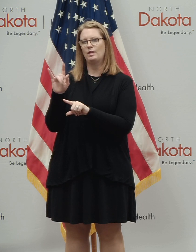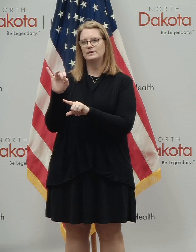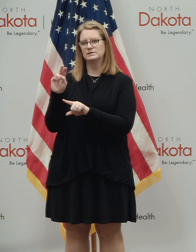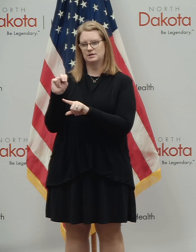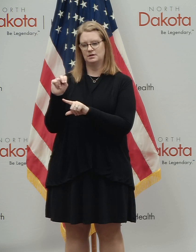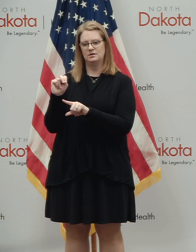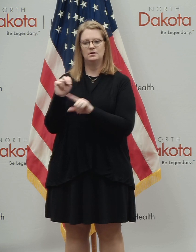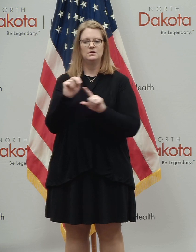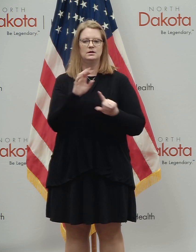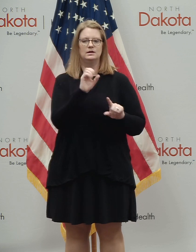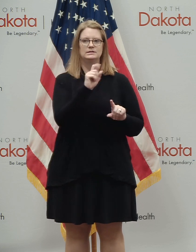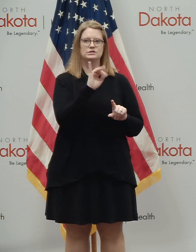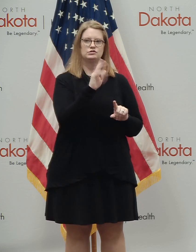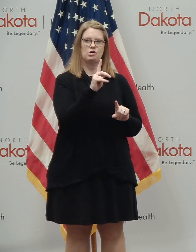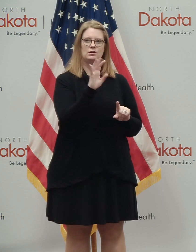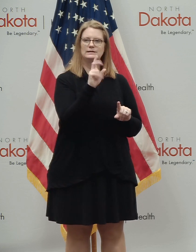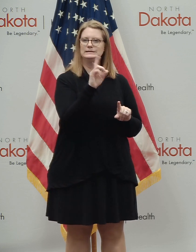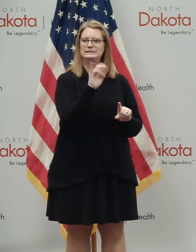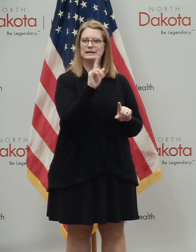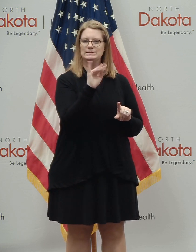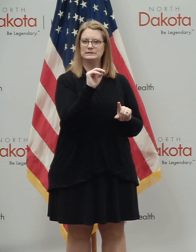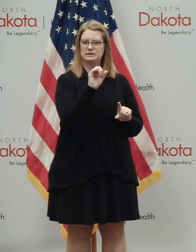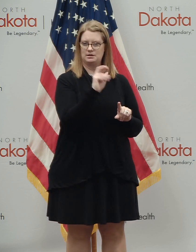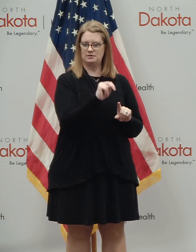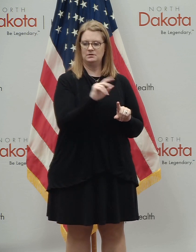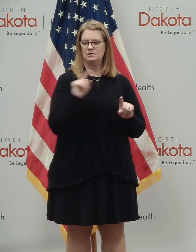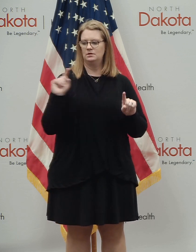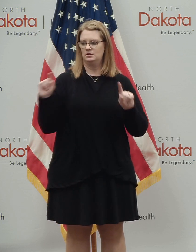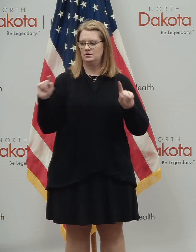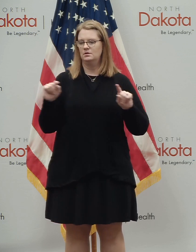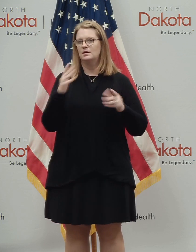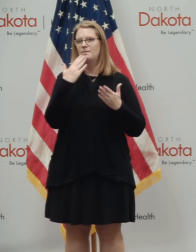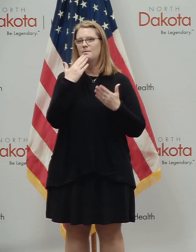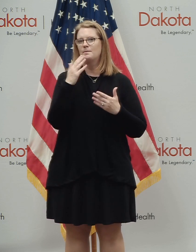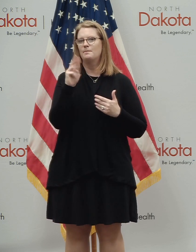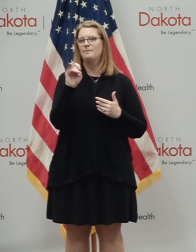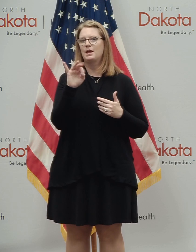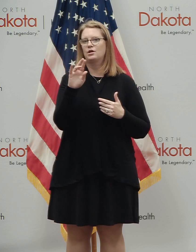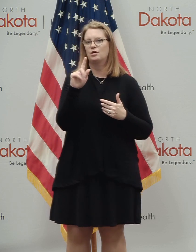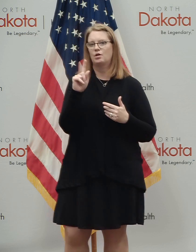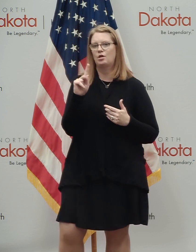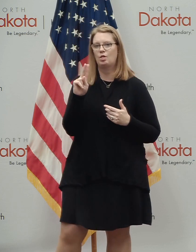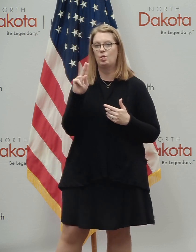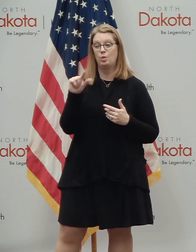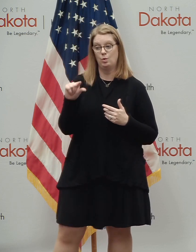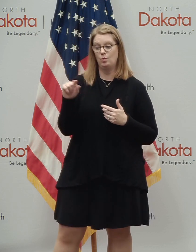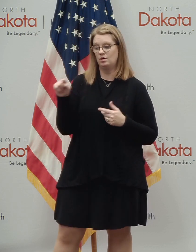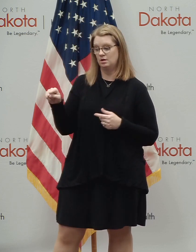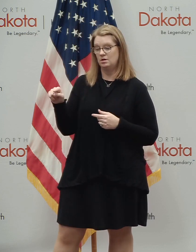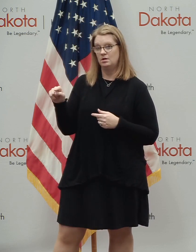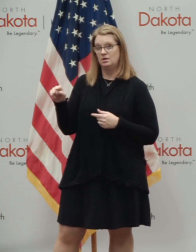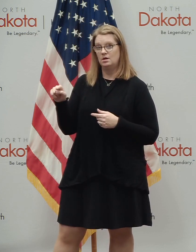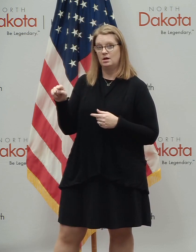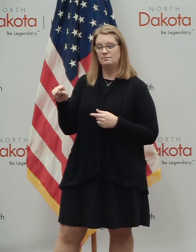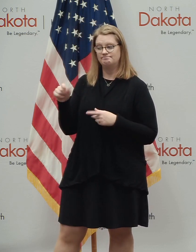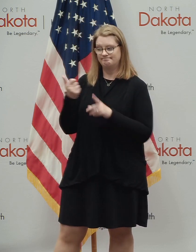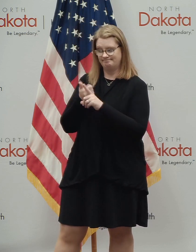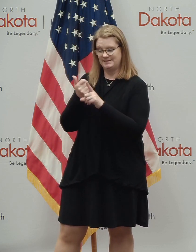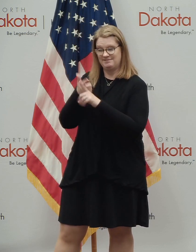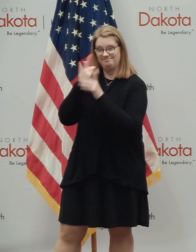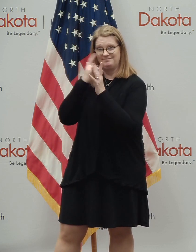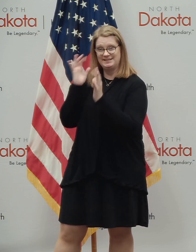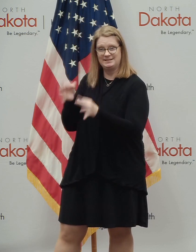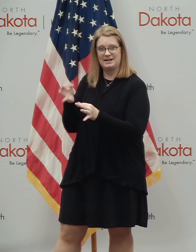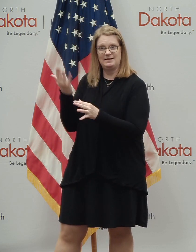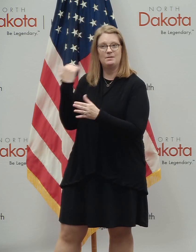Williston, and Stark being home to Dickinson. But I want to thank Mayor Klug from Williston, who took decisive action